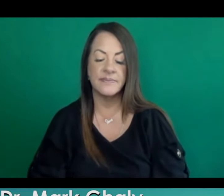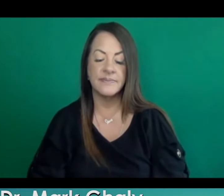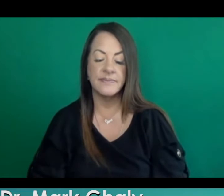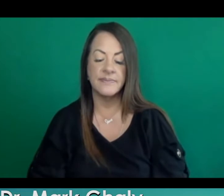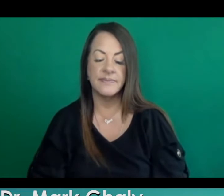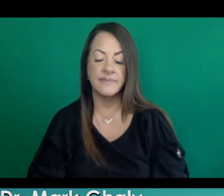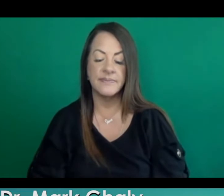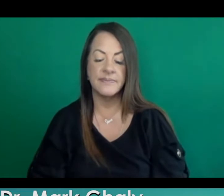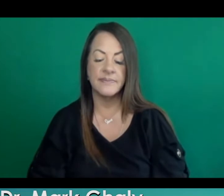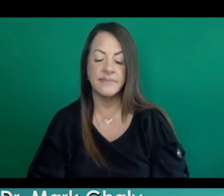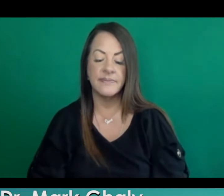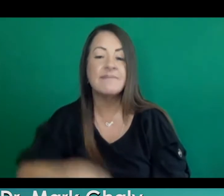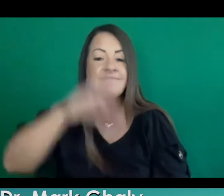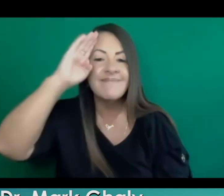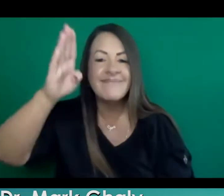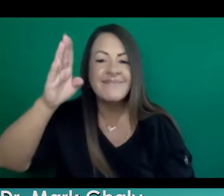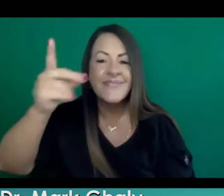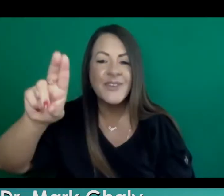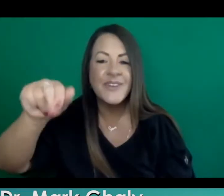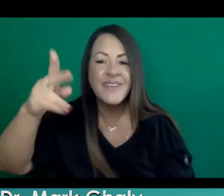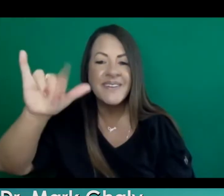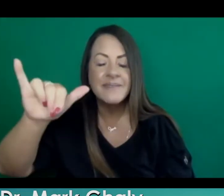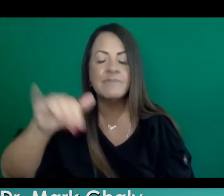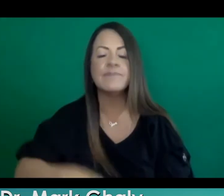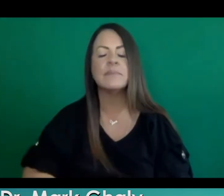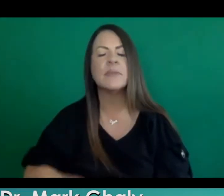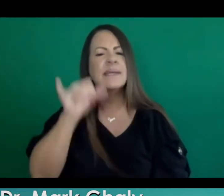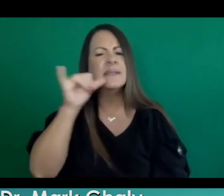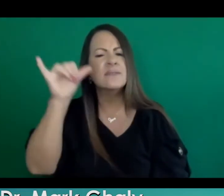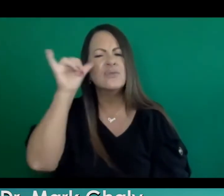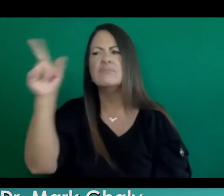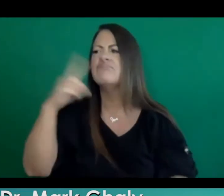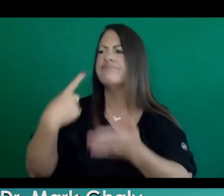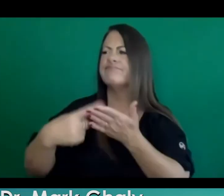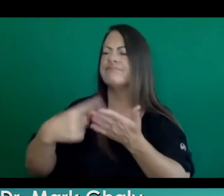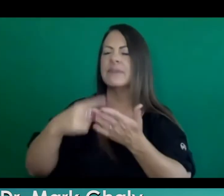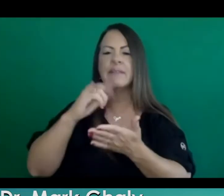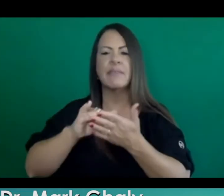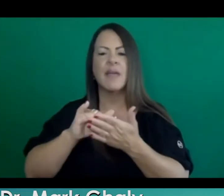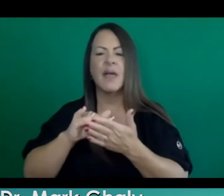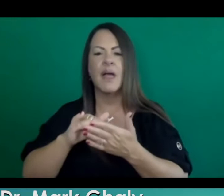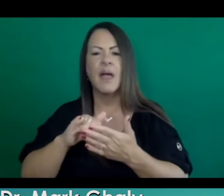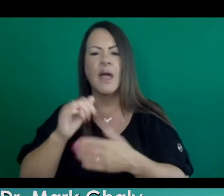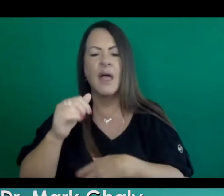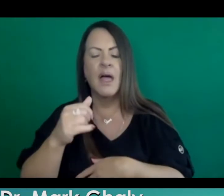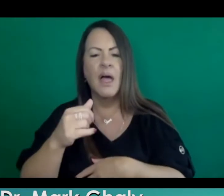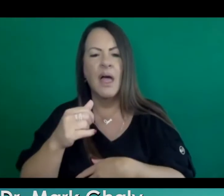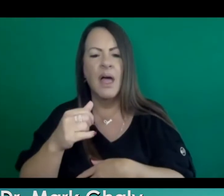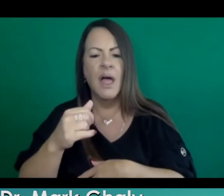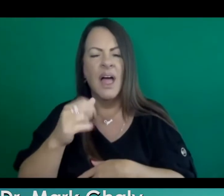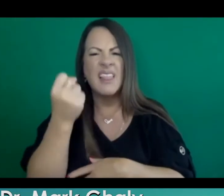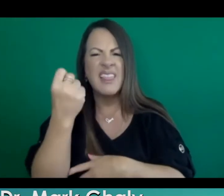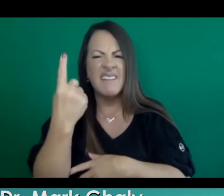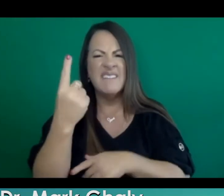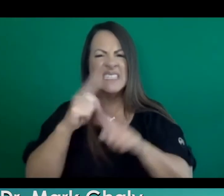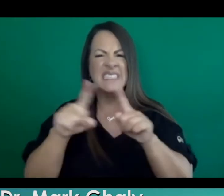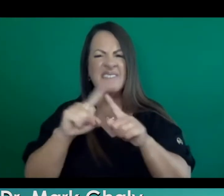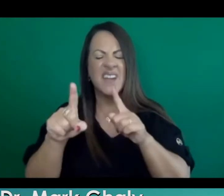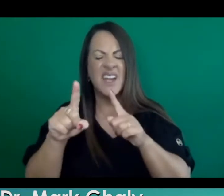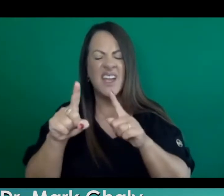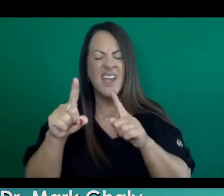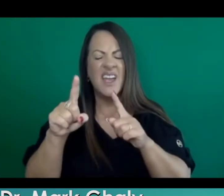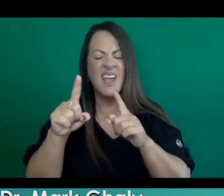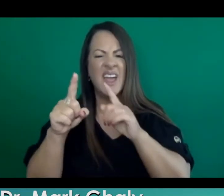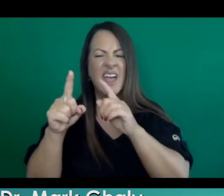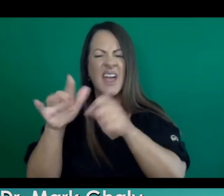Hi, Dr. Ghaly. Yesterday, the governor said 11 state labs had been impacted by wildfires, and I was wondering if you can share a bit